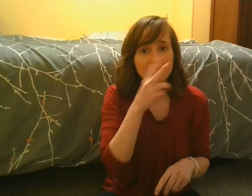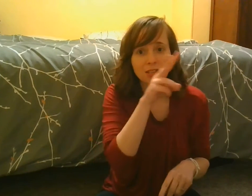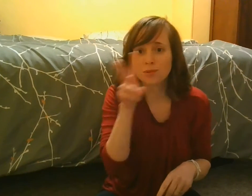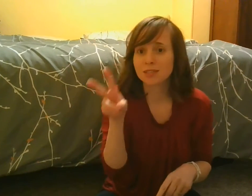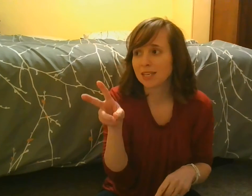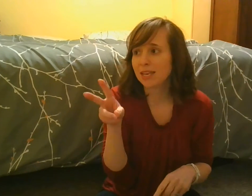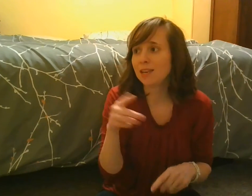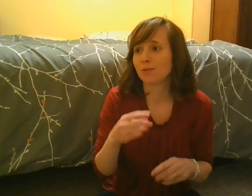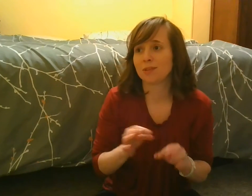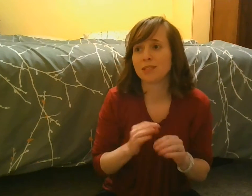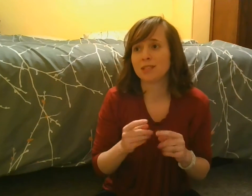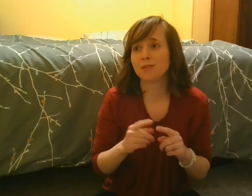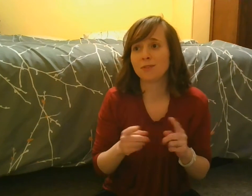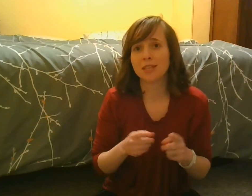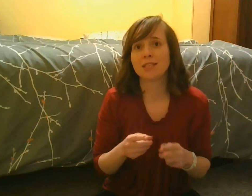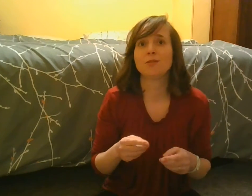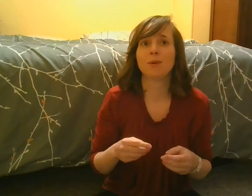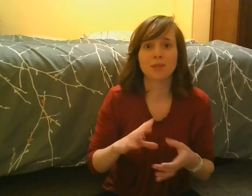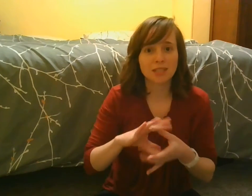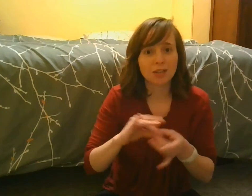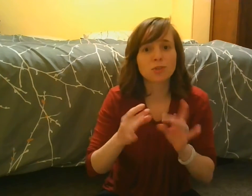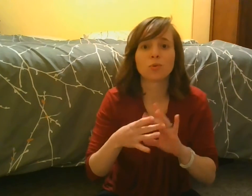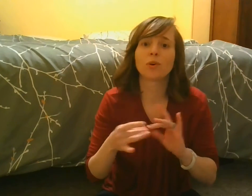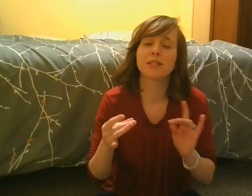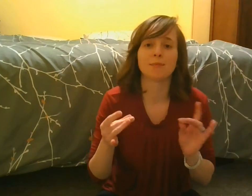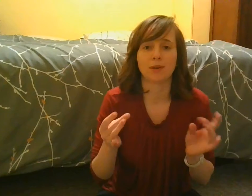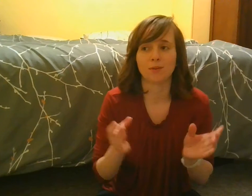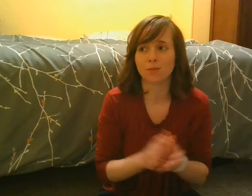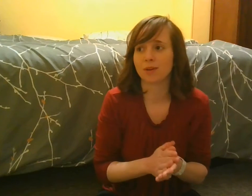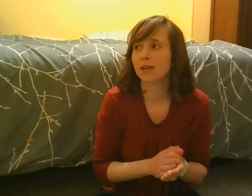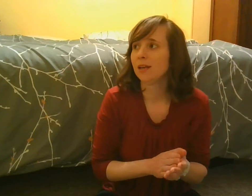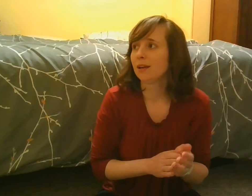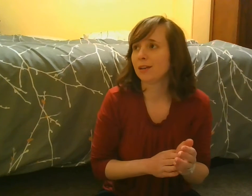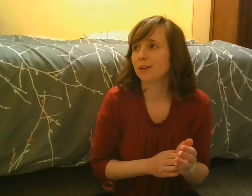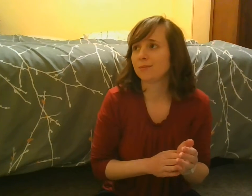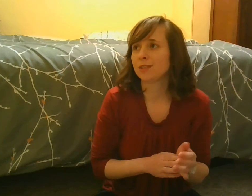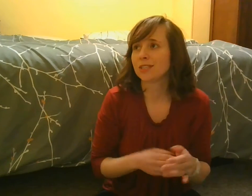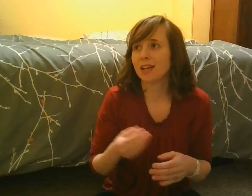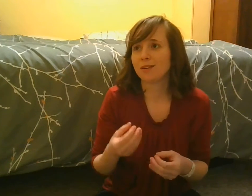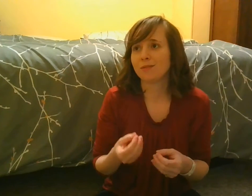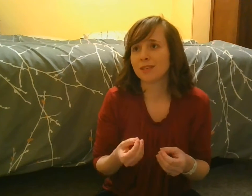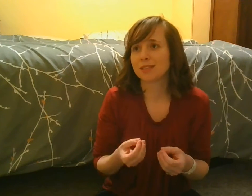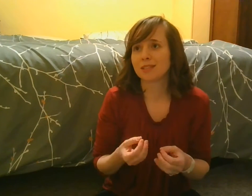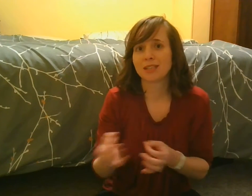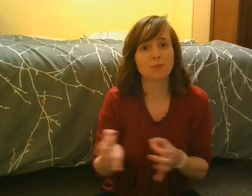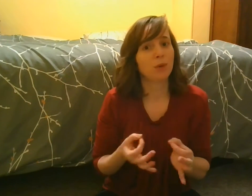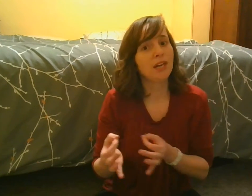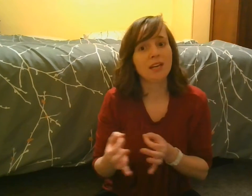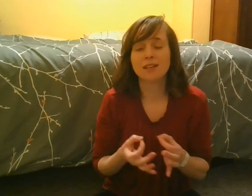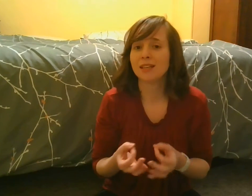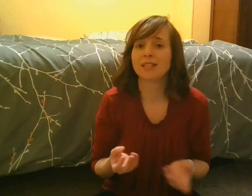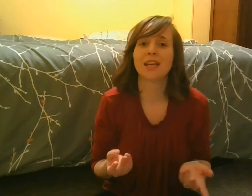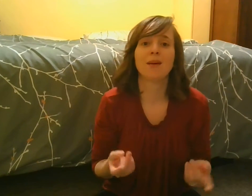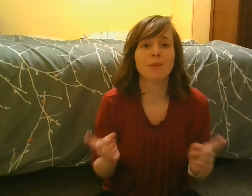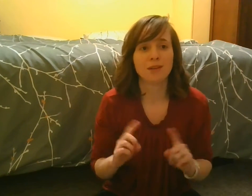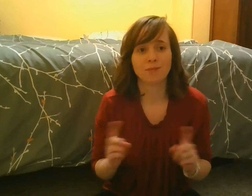that you see, or different things to be able to tell stories about, or just kind of explain anything that's happening for